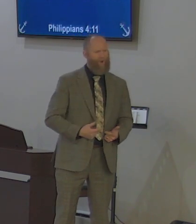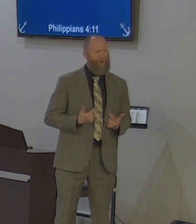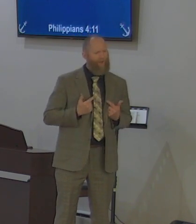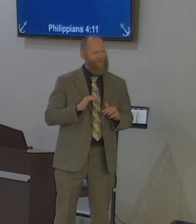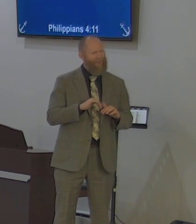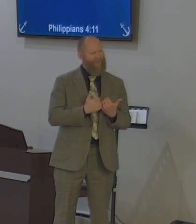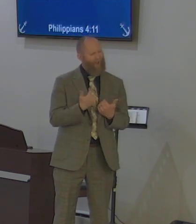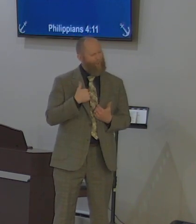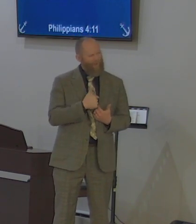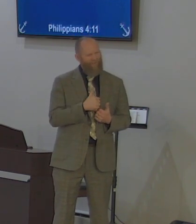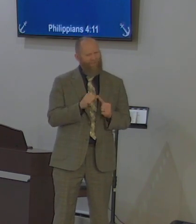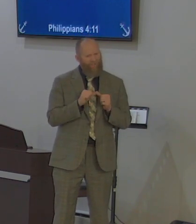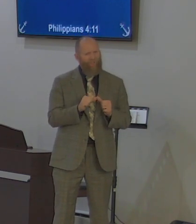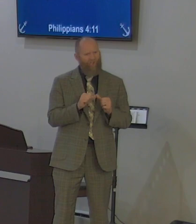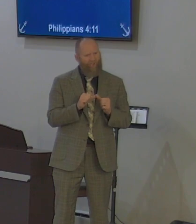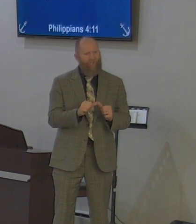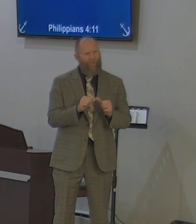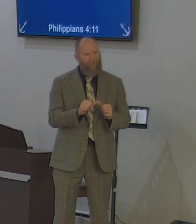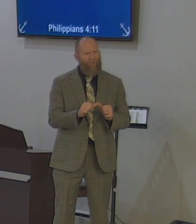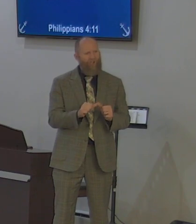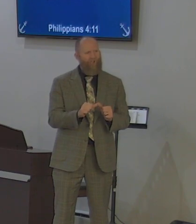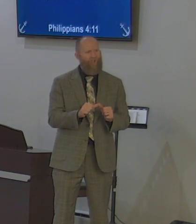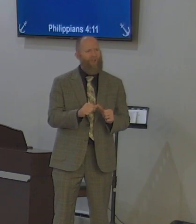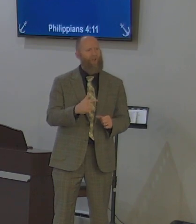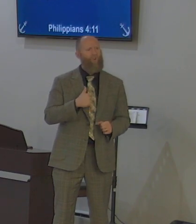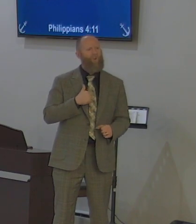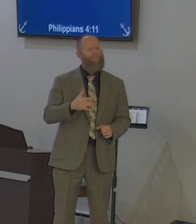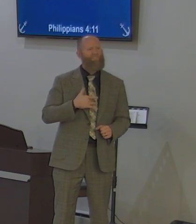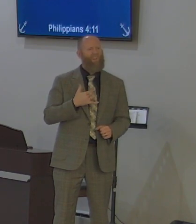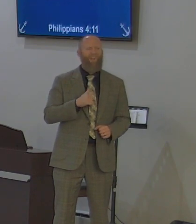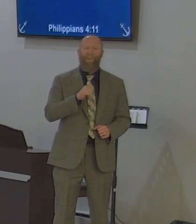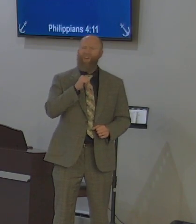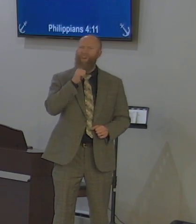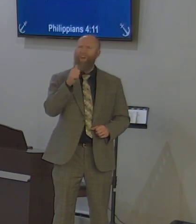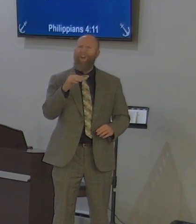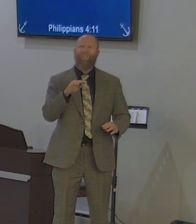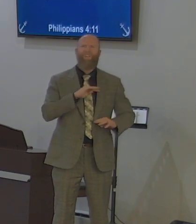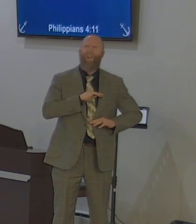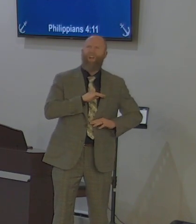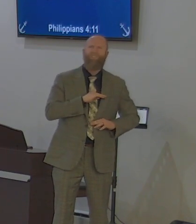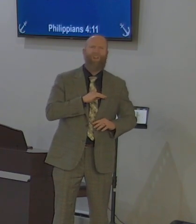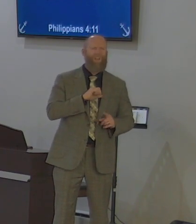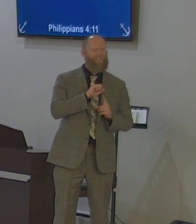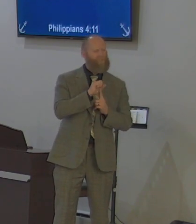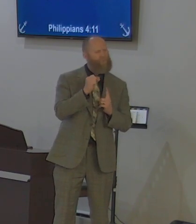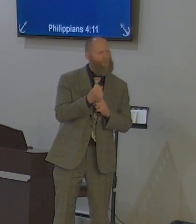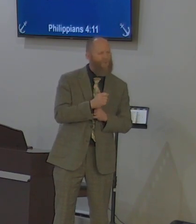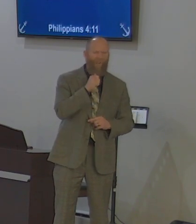going when you're dissatisfied with what God allows or brings into your life?